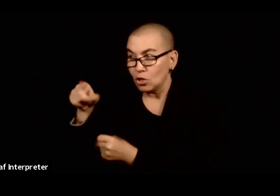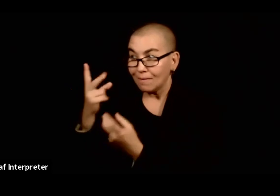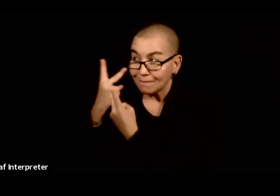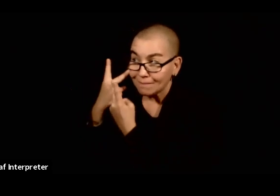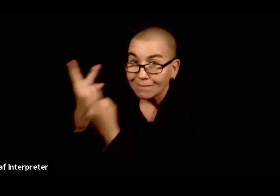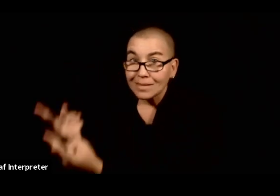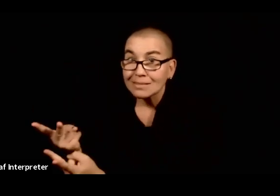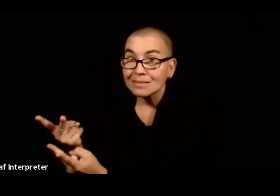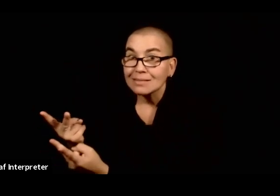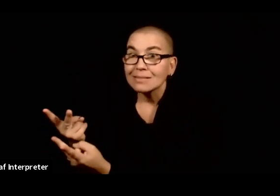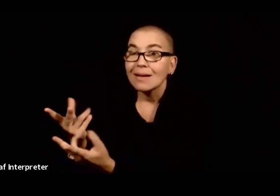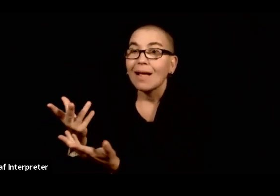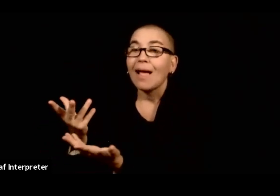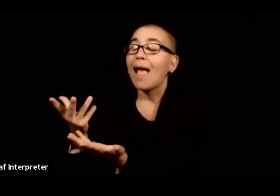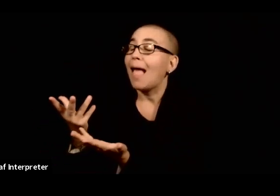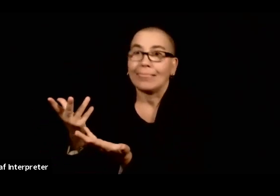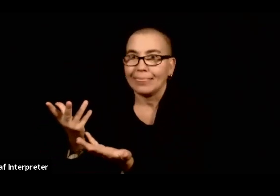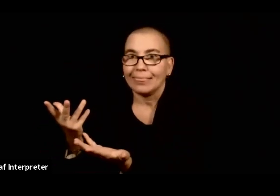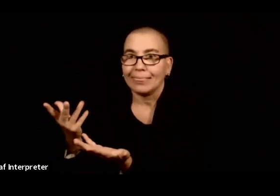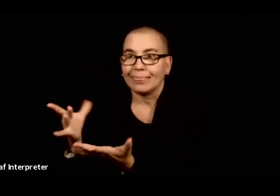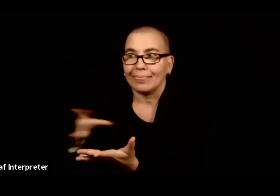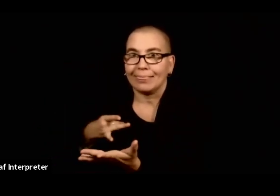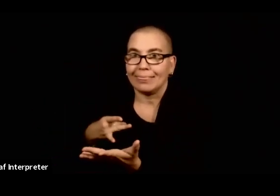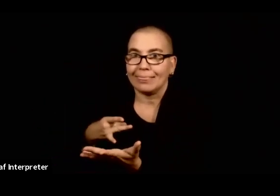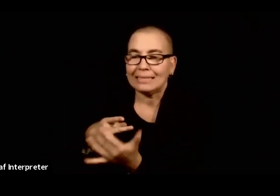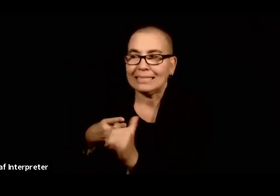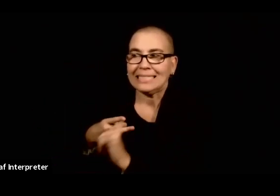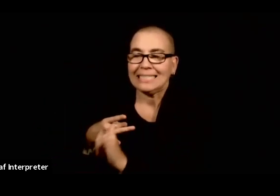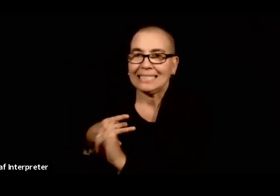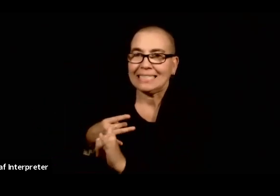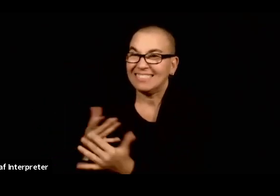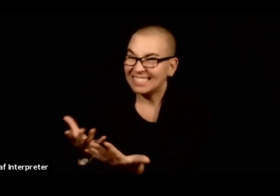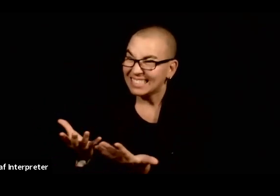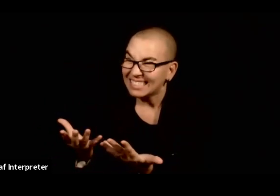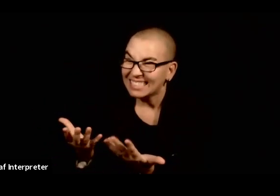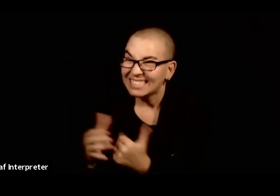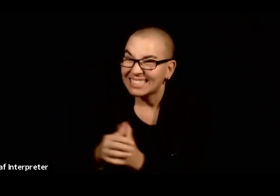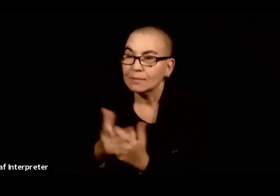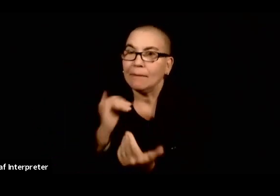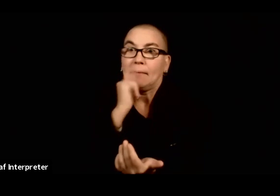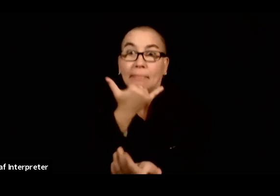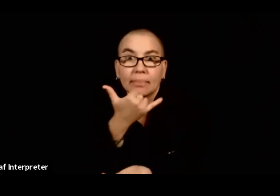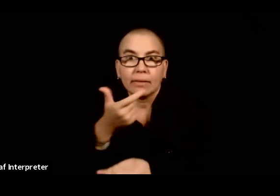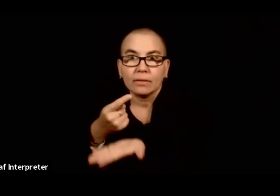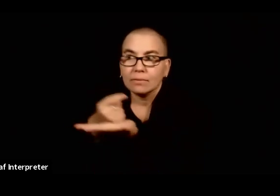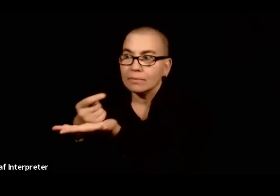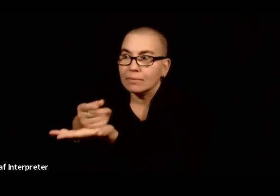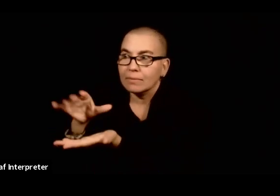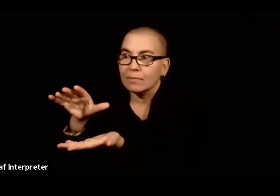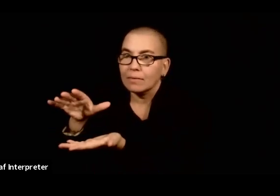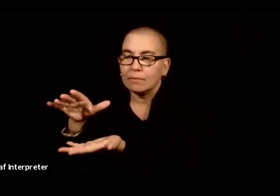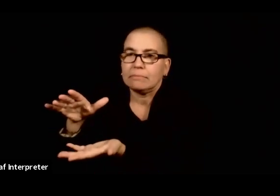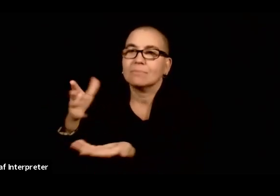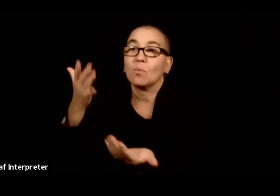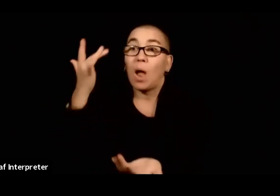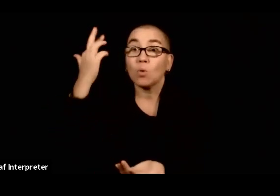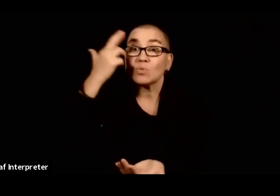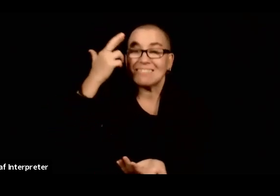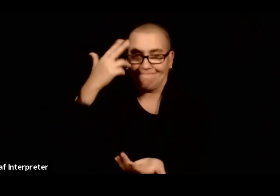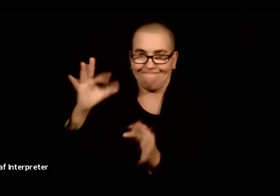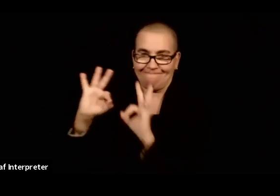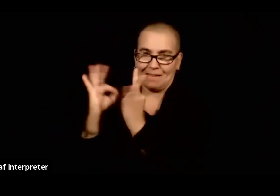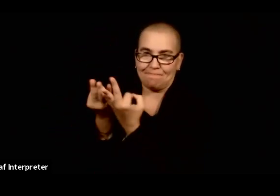can tell you that we have seen a change in maltreatment reports. The number of maltreatment complaints and reports coming in since March has dropped by